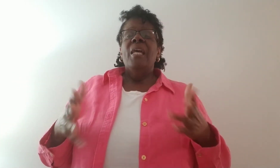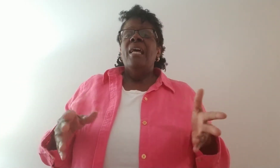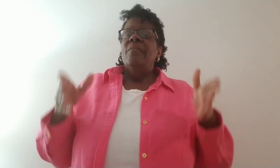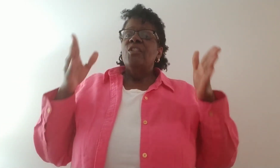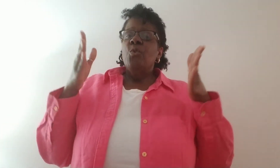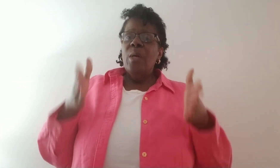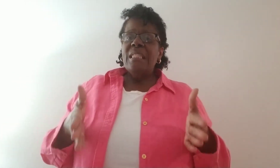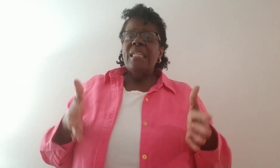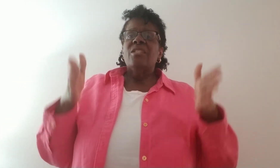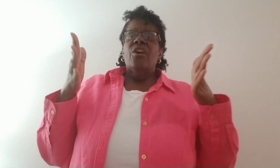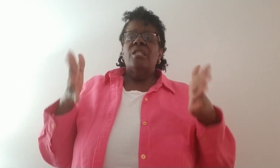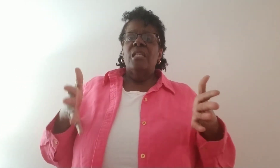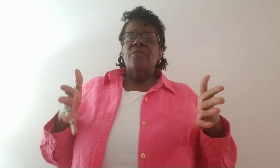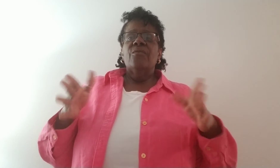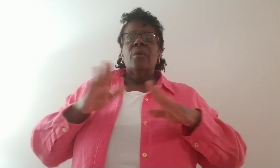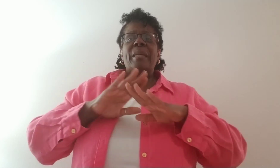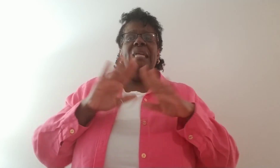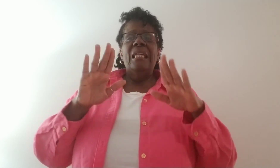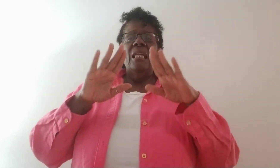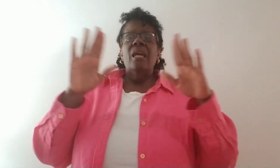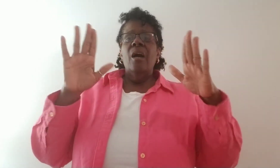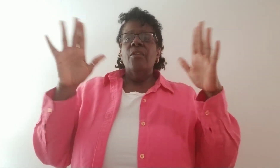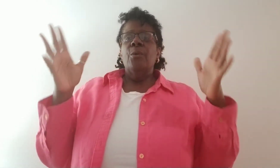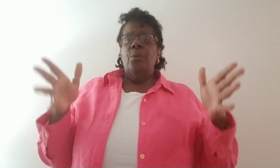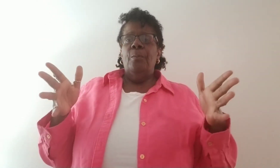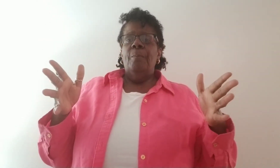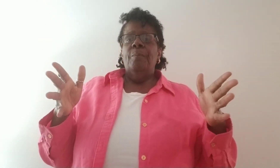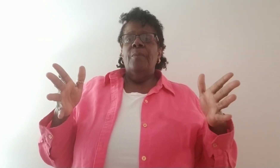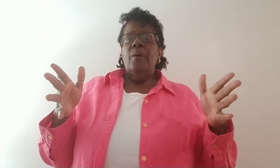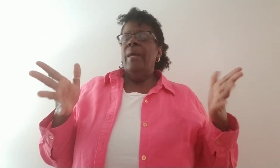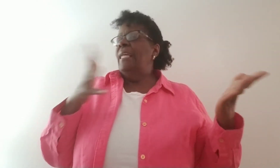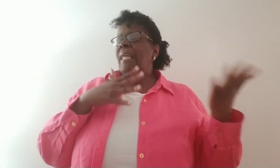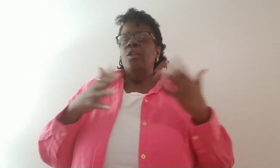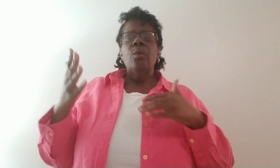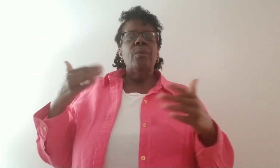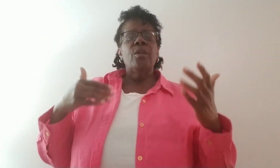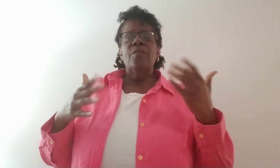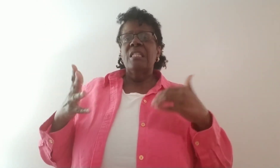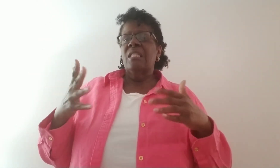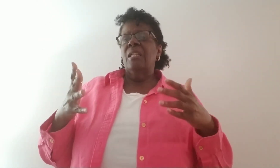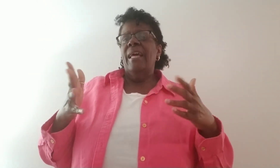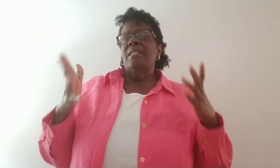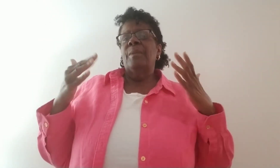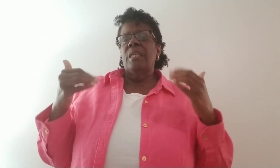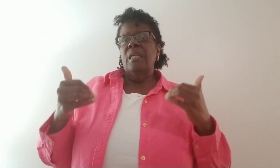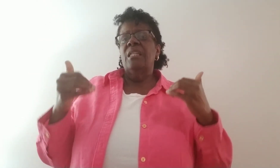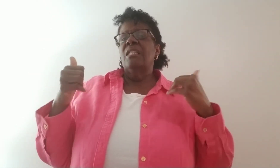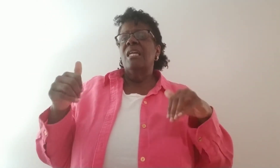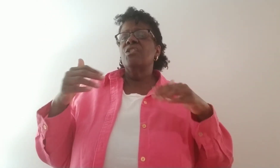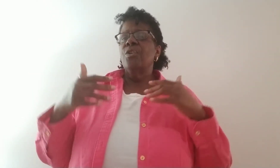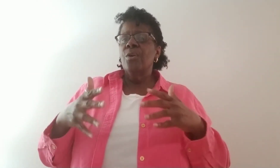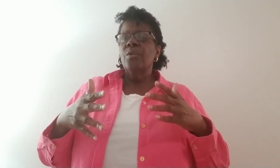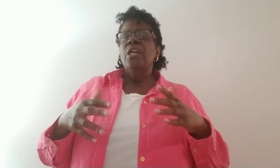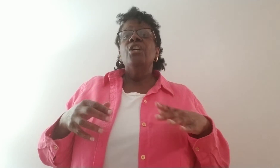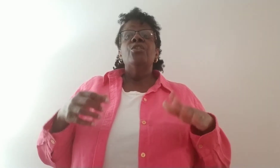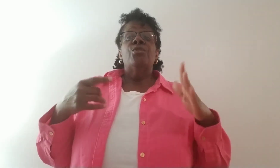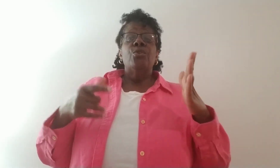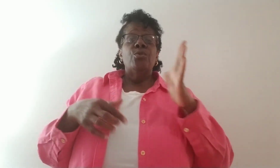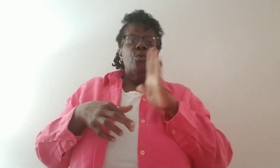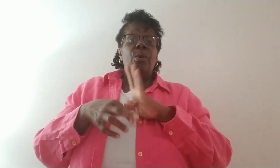The 20s are different from any other group, all right? And I know we went over this in class, but again, it doesn't hurt to do a